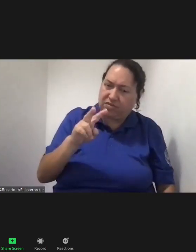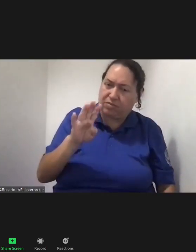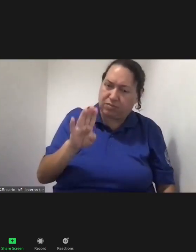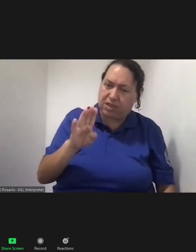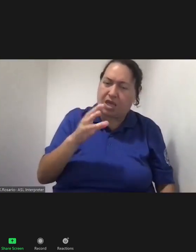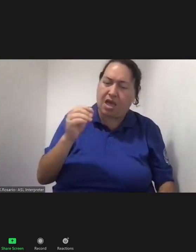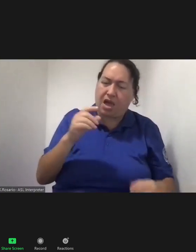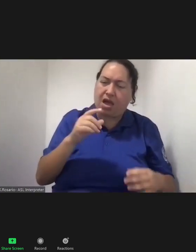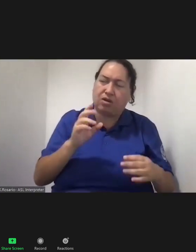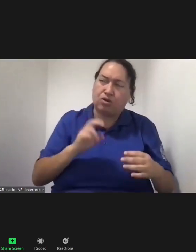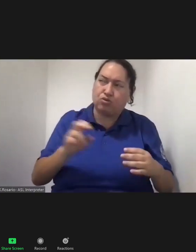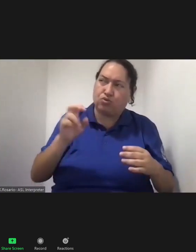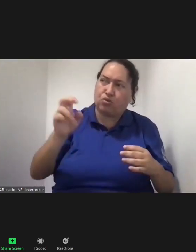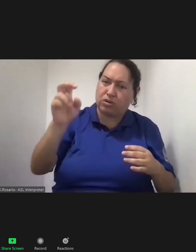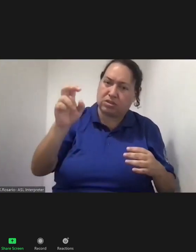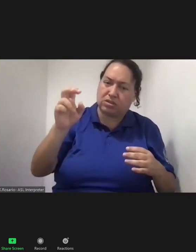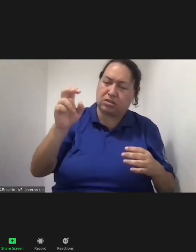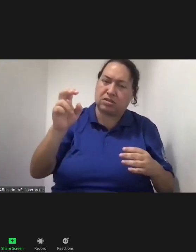industry is